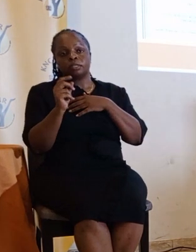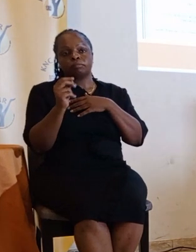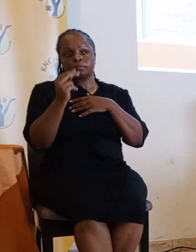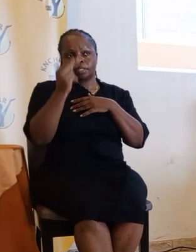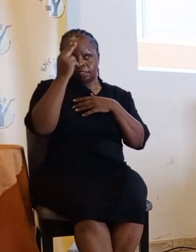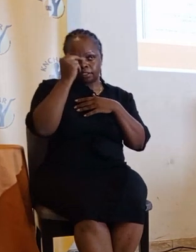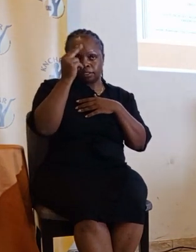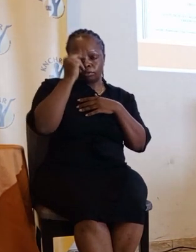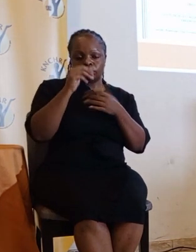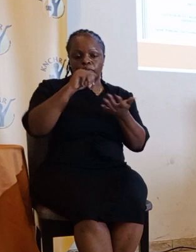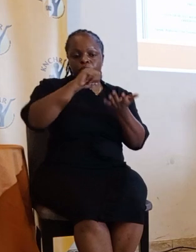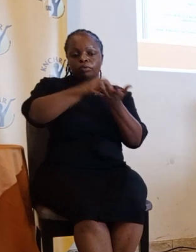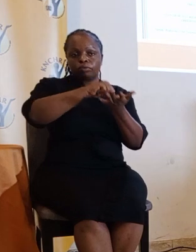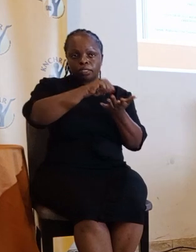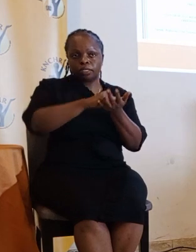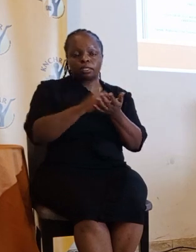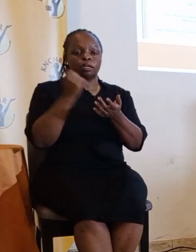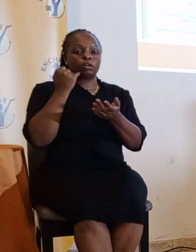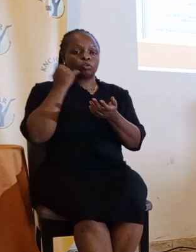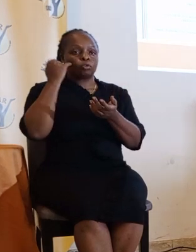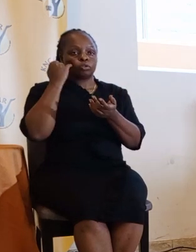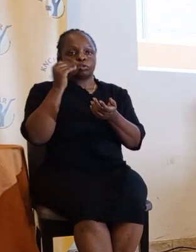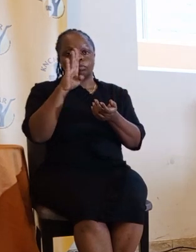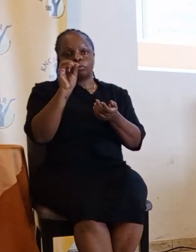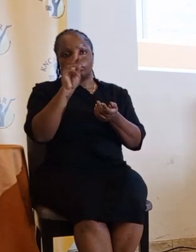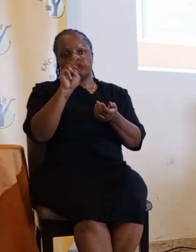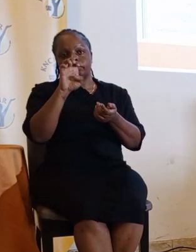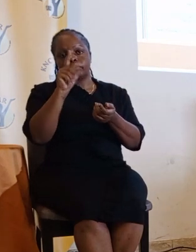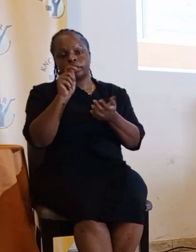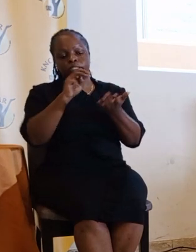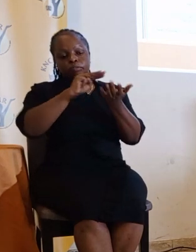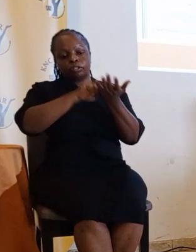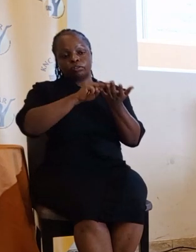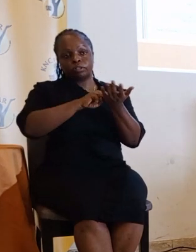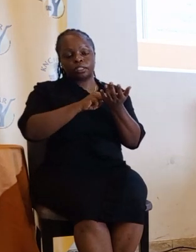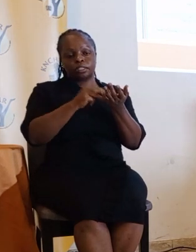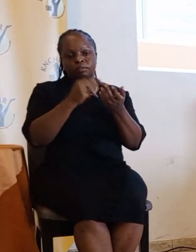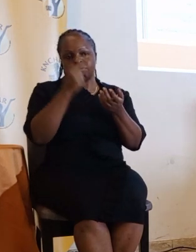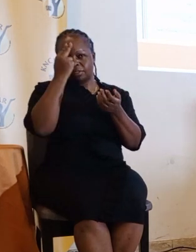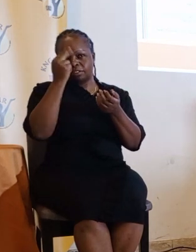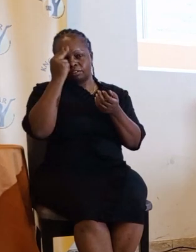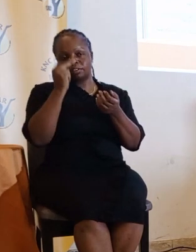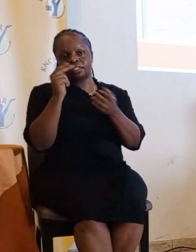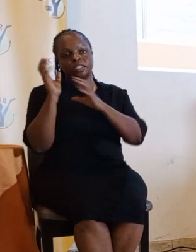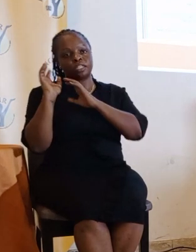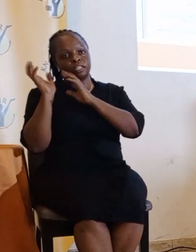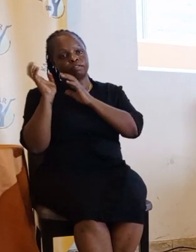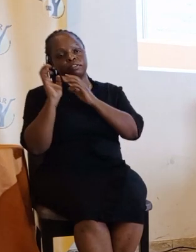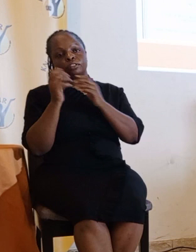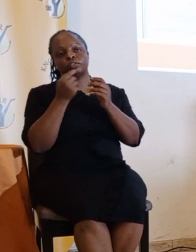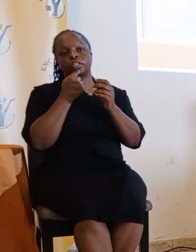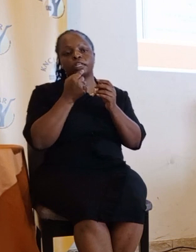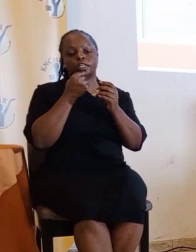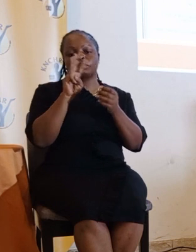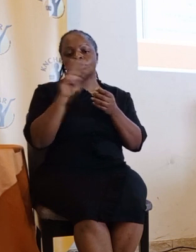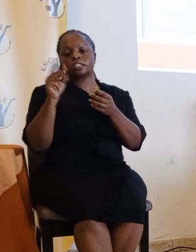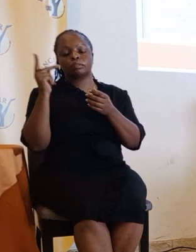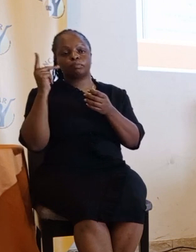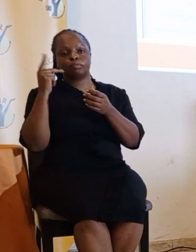Kajiado, Makueni, Nakuru, Bomet, Migori, Narok, Kilifi, Turkana, West Pokot, Siaya,